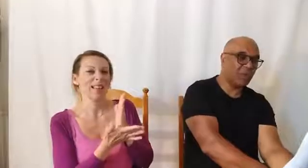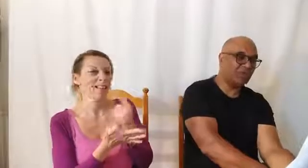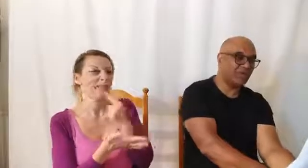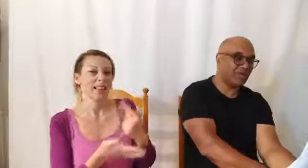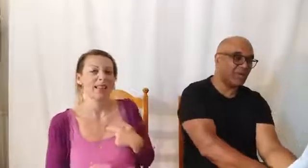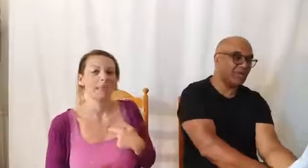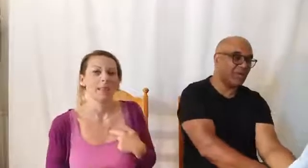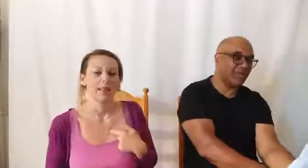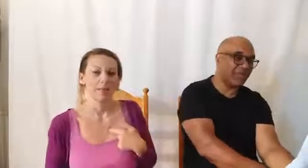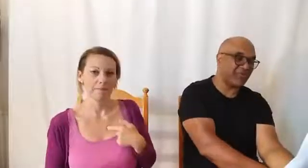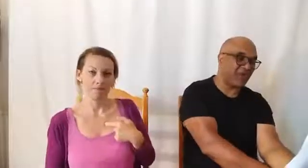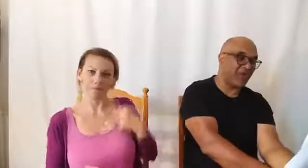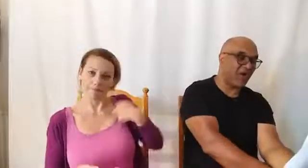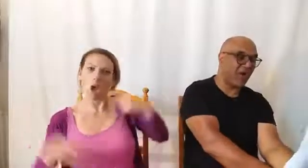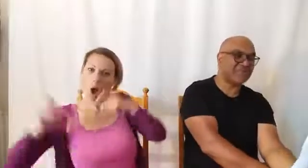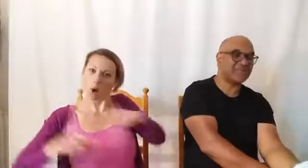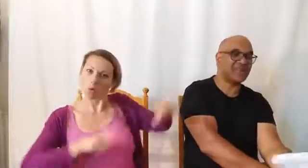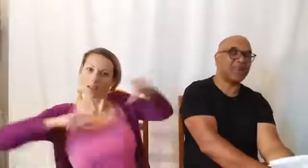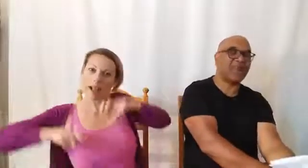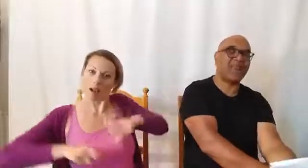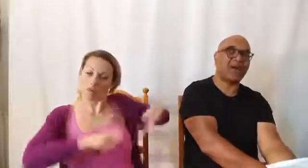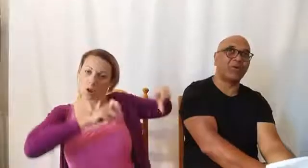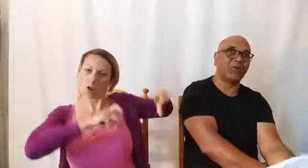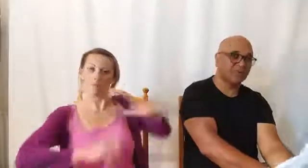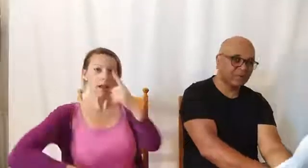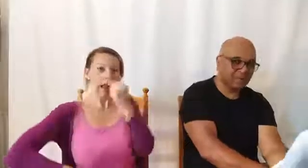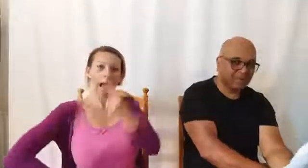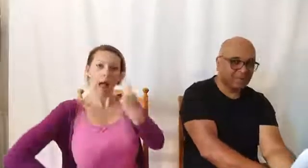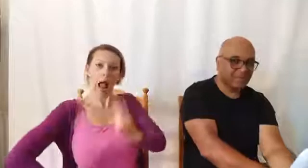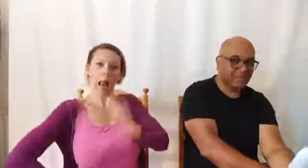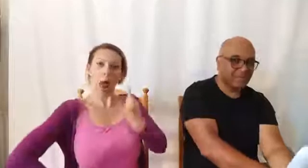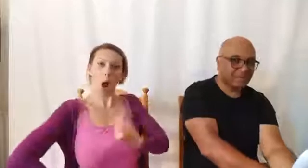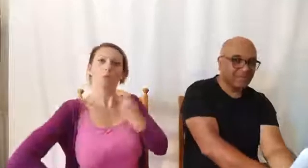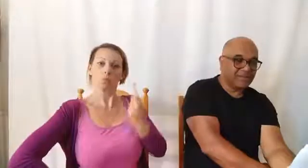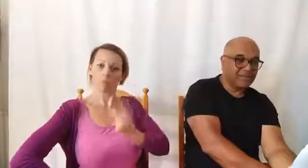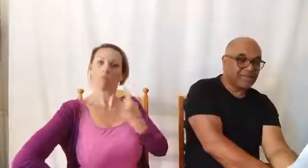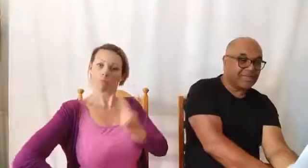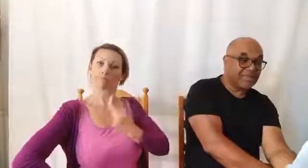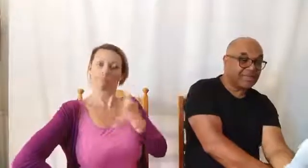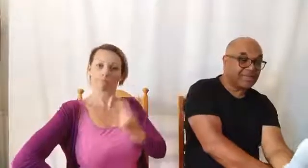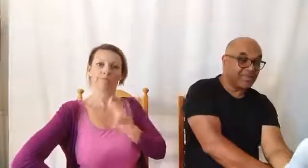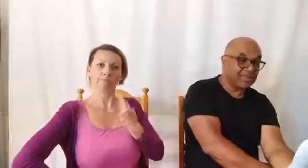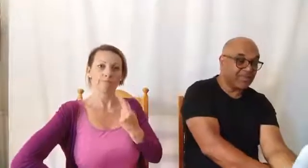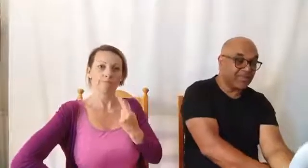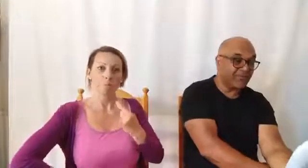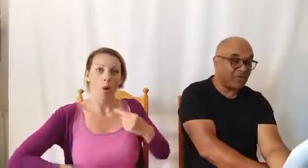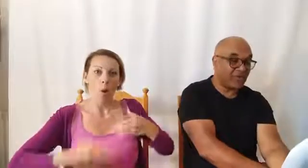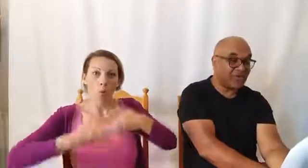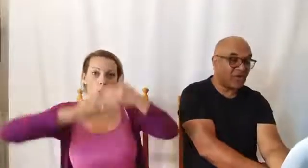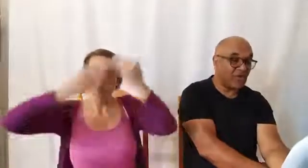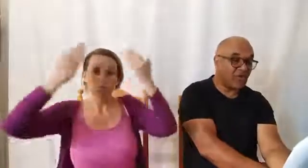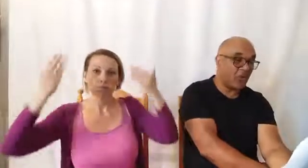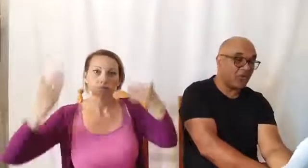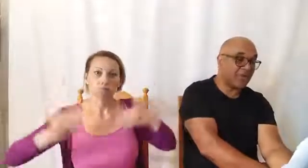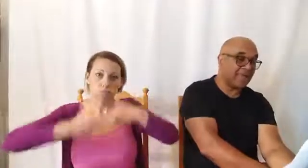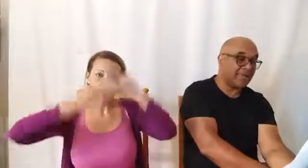and I'll show everyone I can do it alone." For days and days, Ben floated on and on